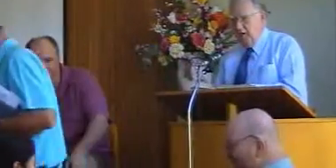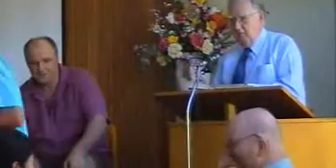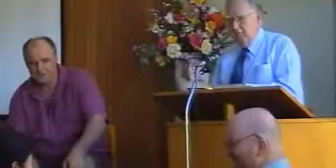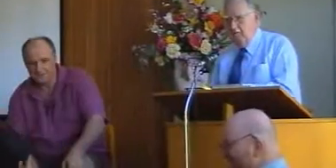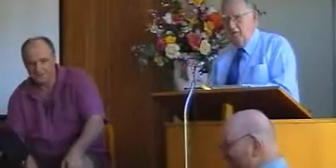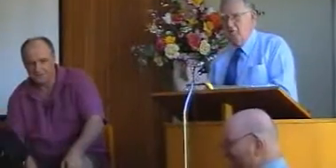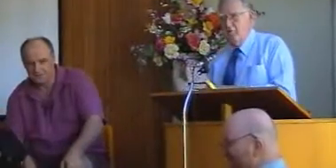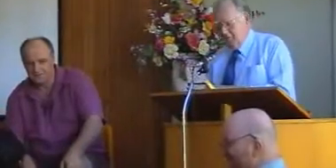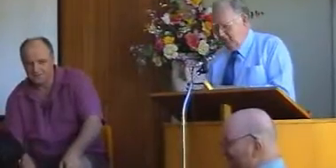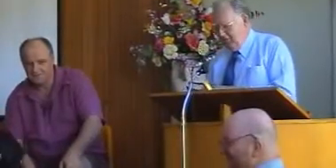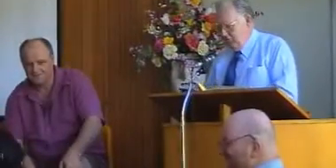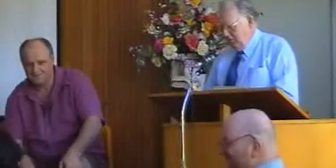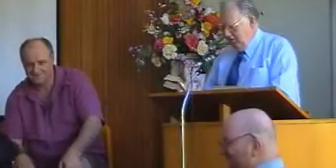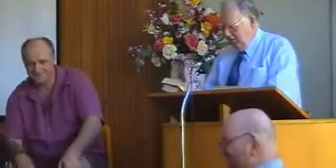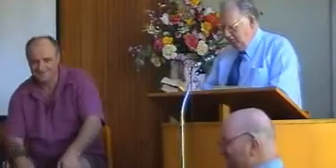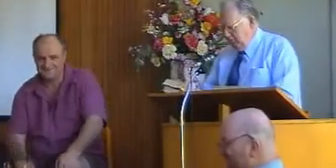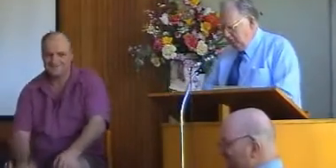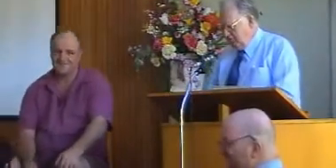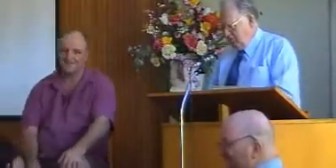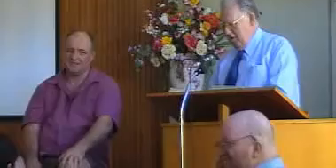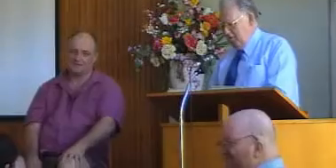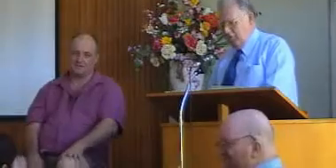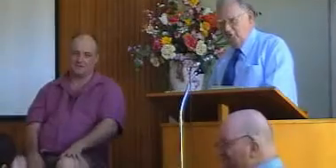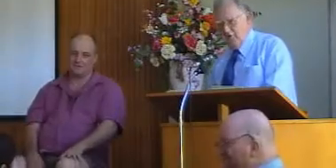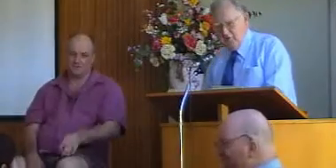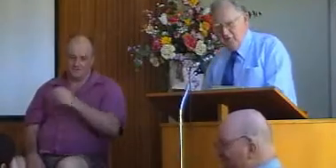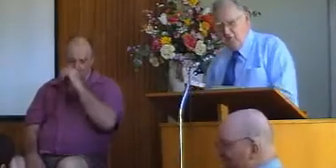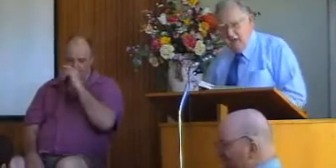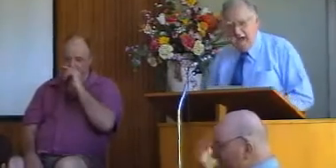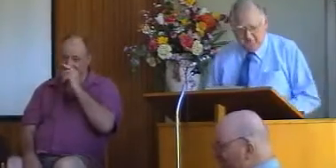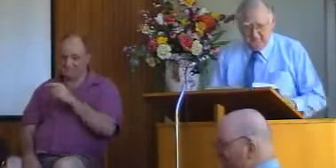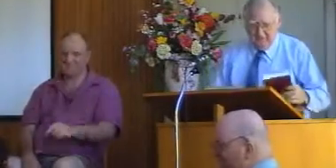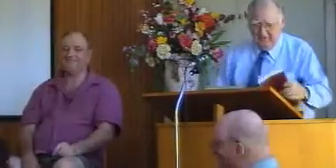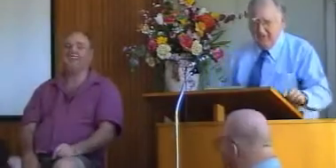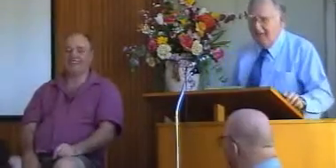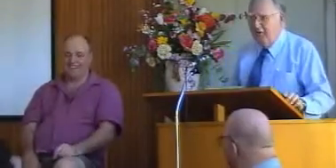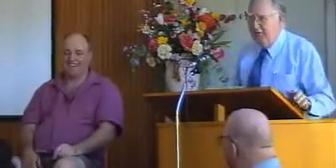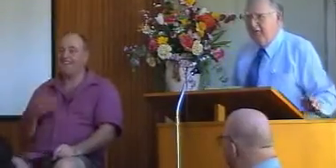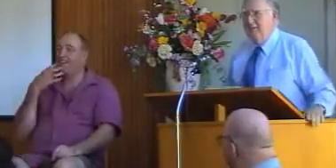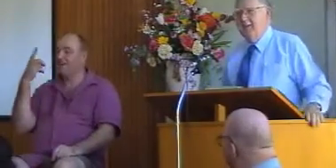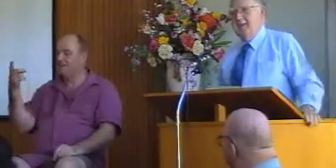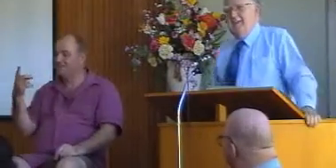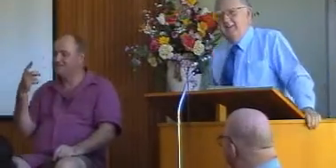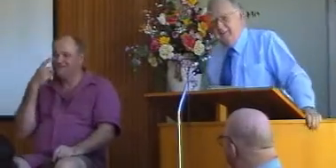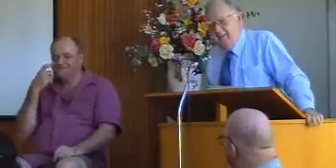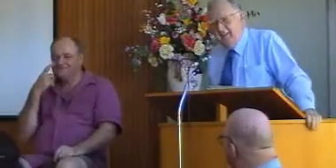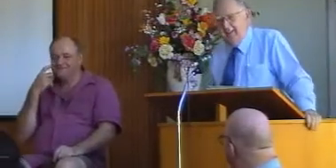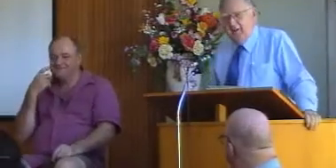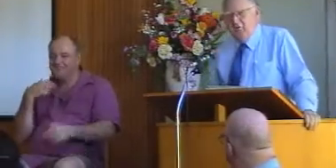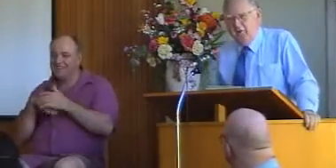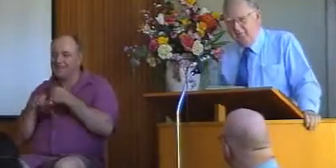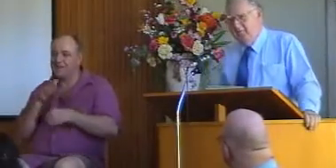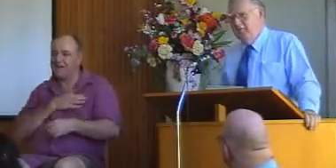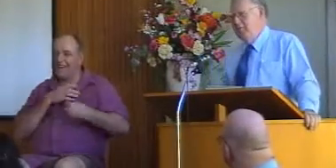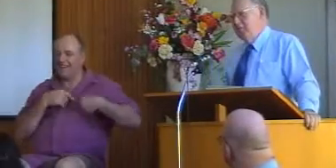Well, thank you very much, John. It was almost brought tears in my heart to